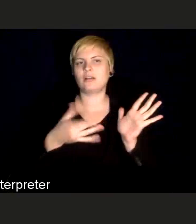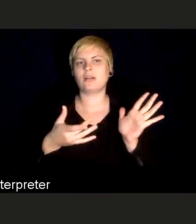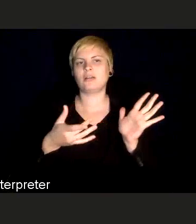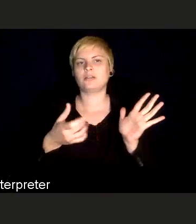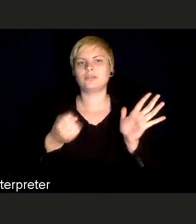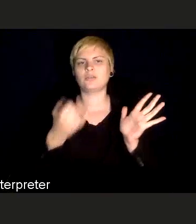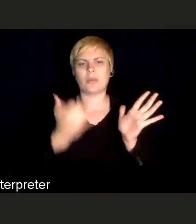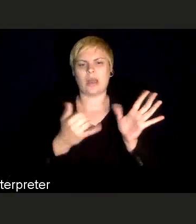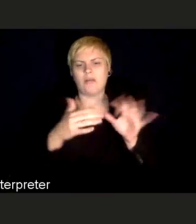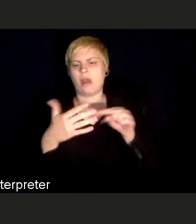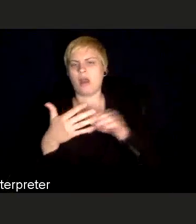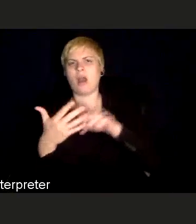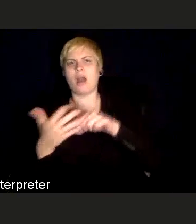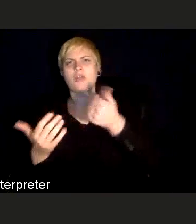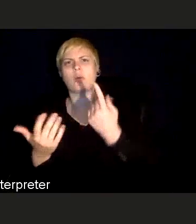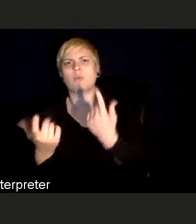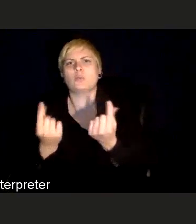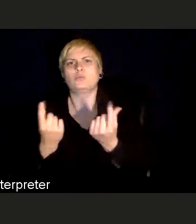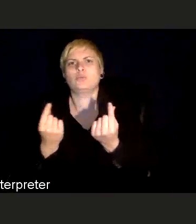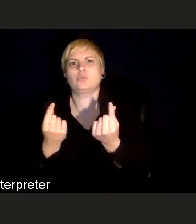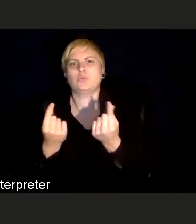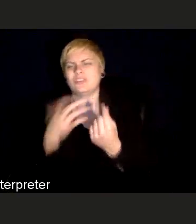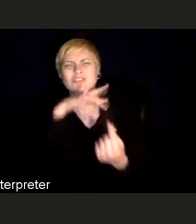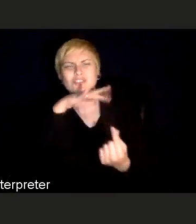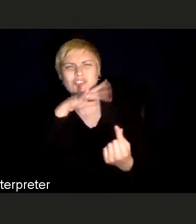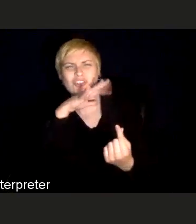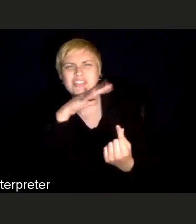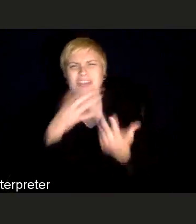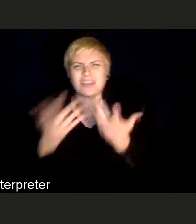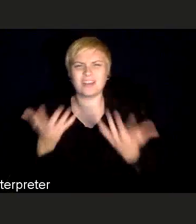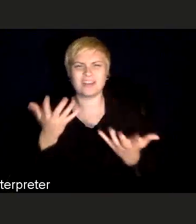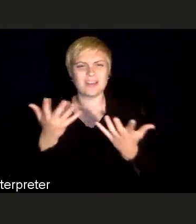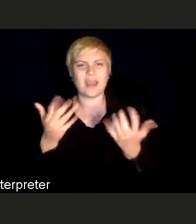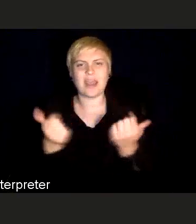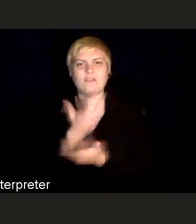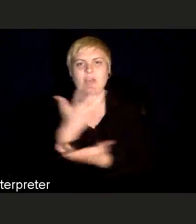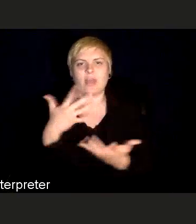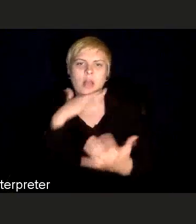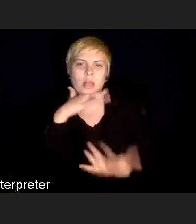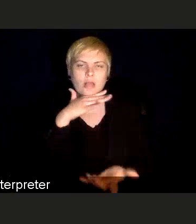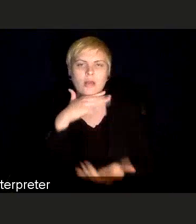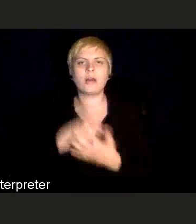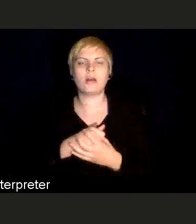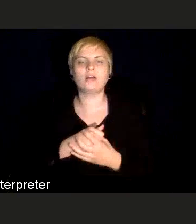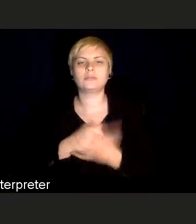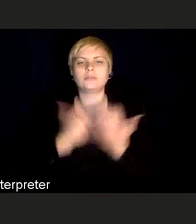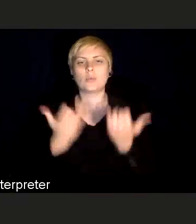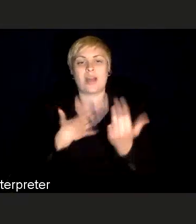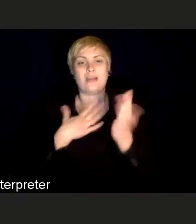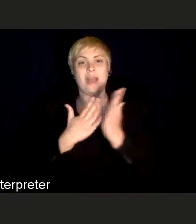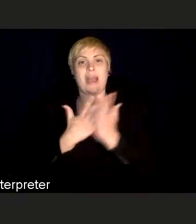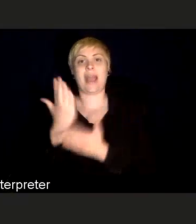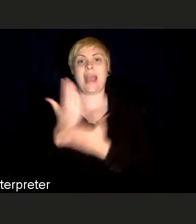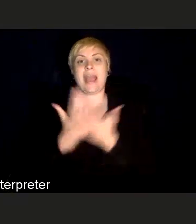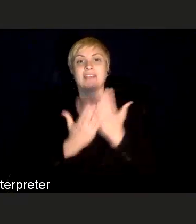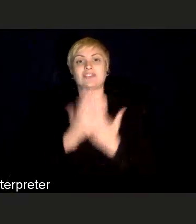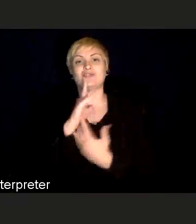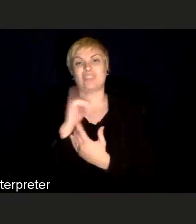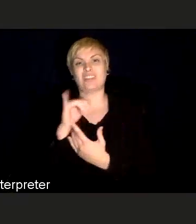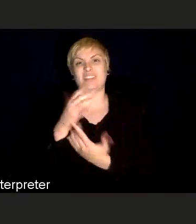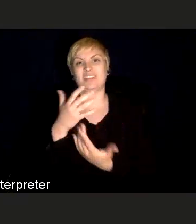one off? This is dirty, dirty, dirty, dirty. This is all dirty. So now my hands are very